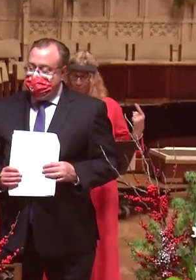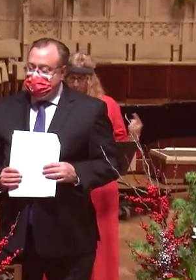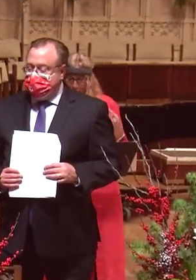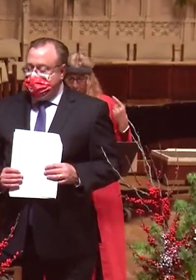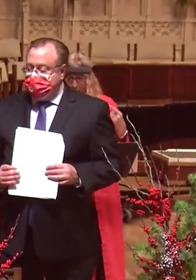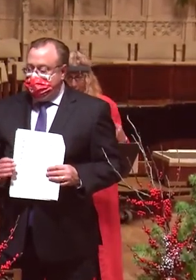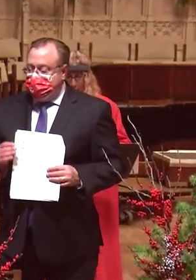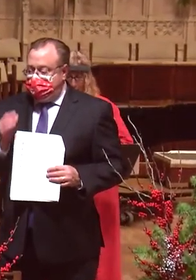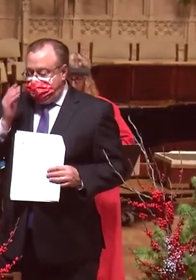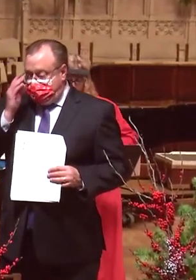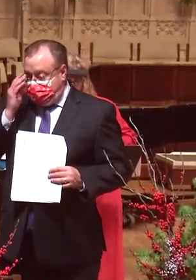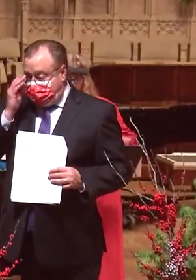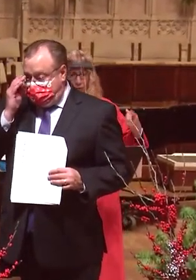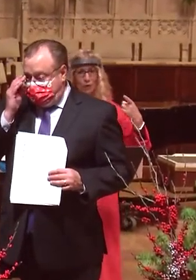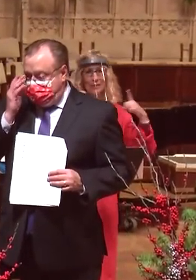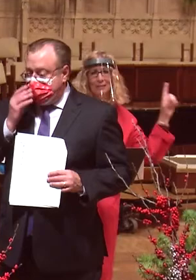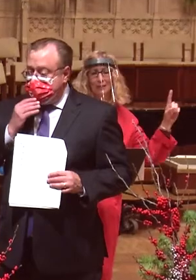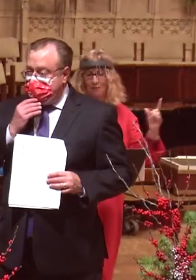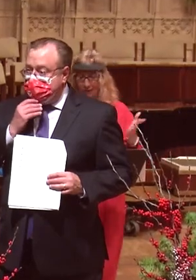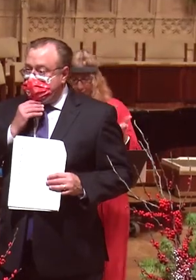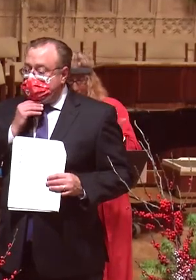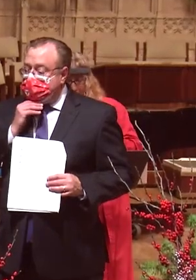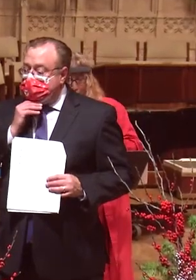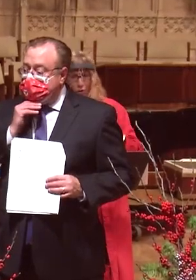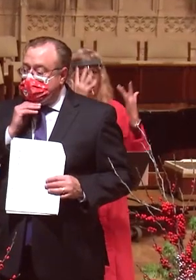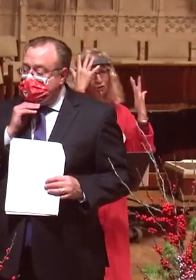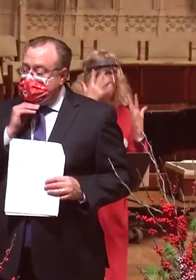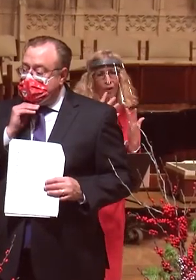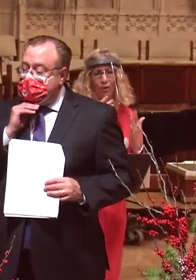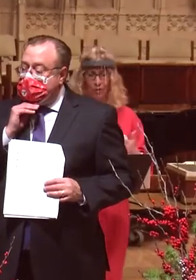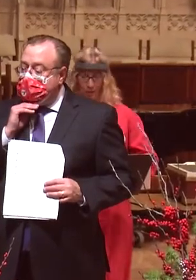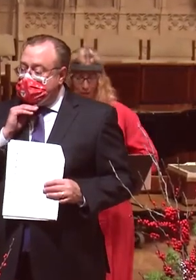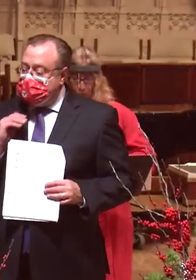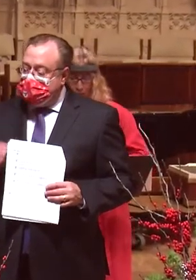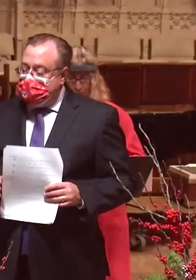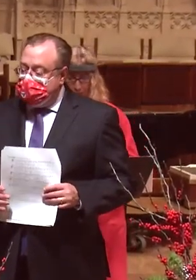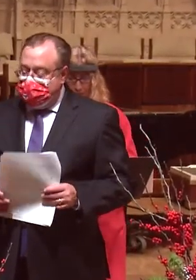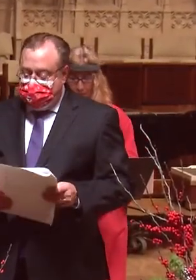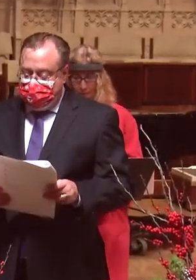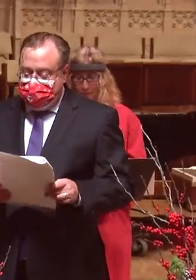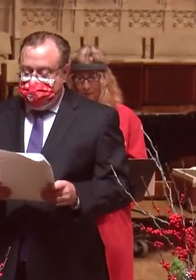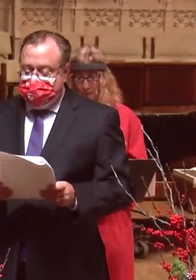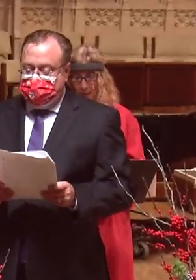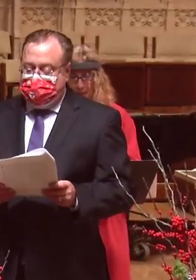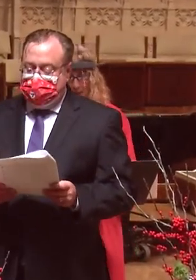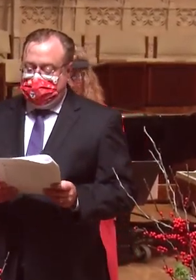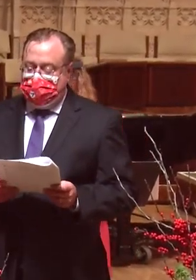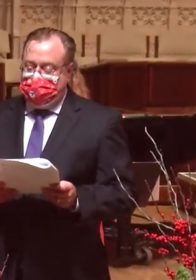for success and failure, for sorrow and joy.